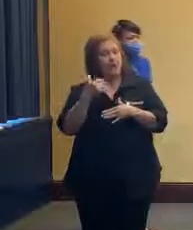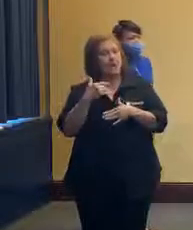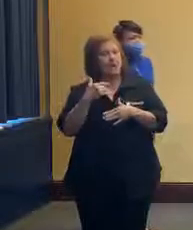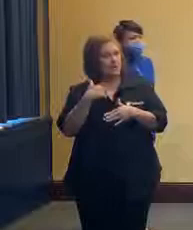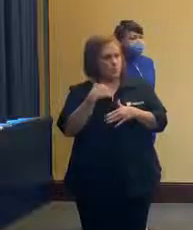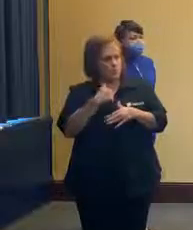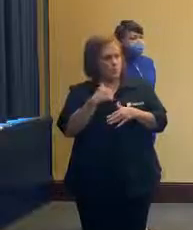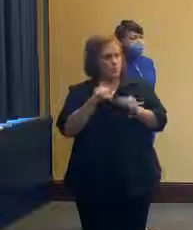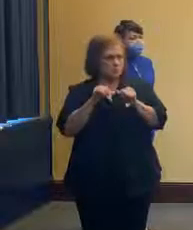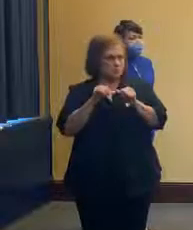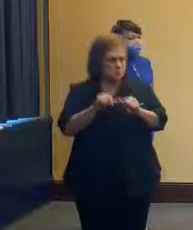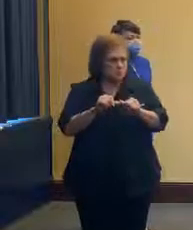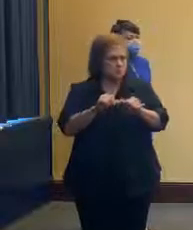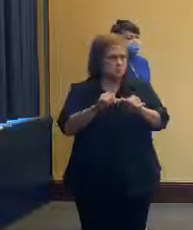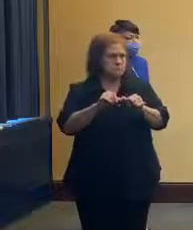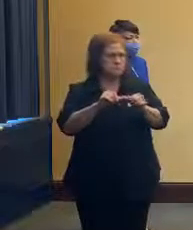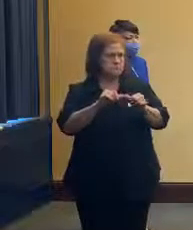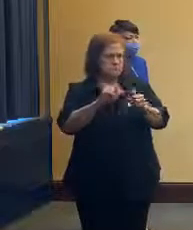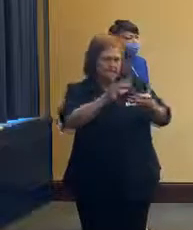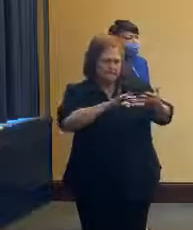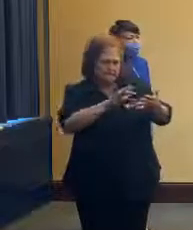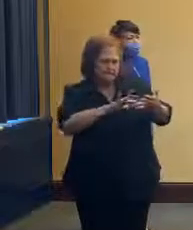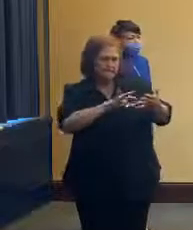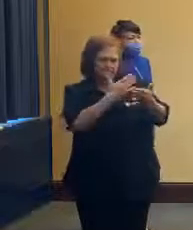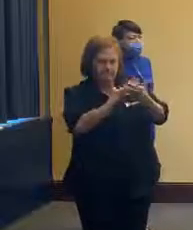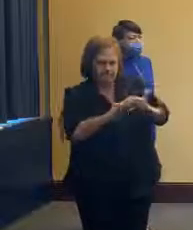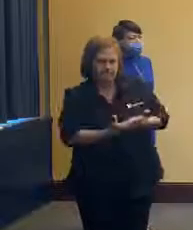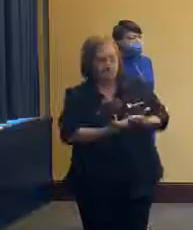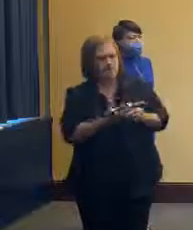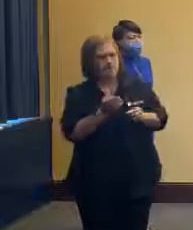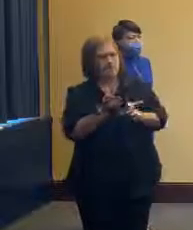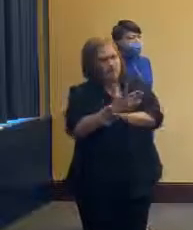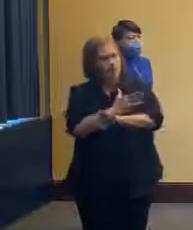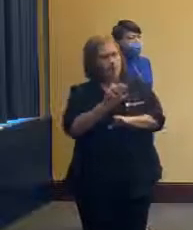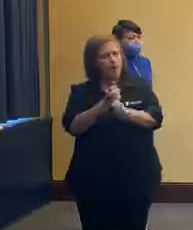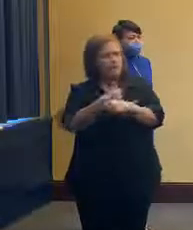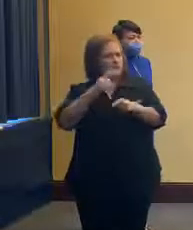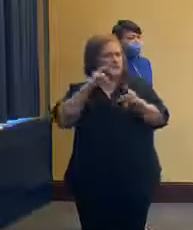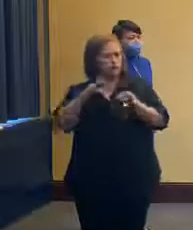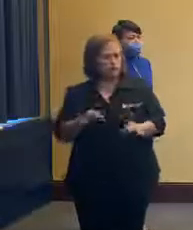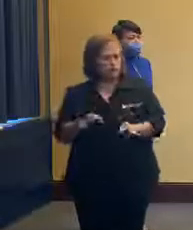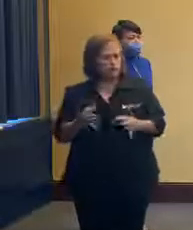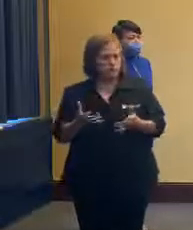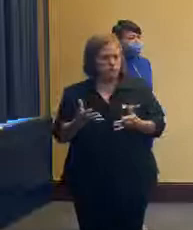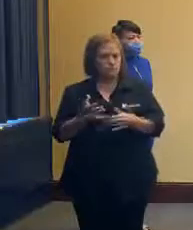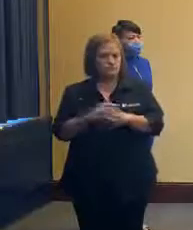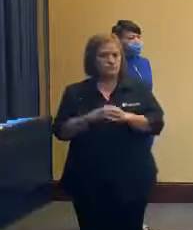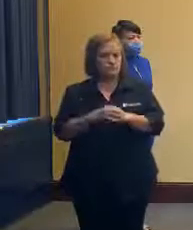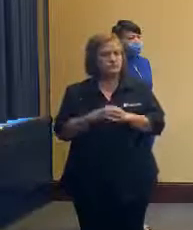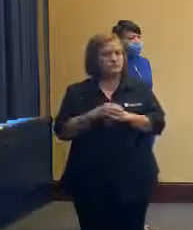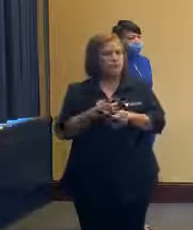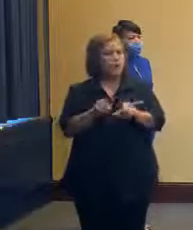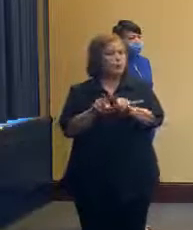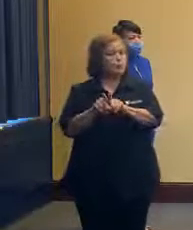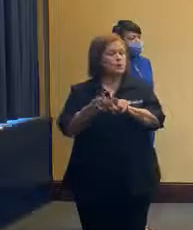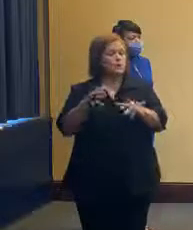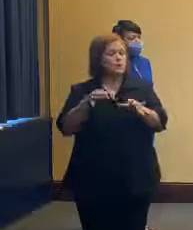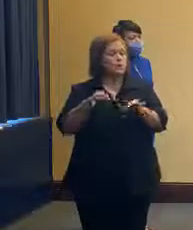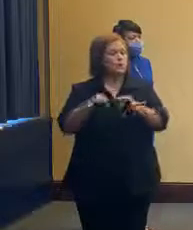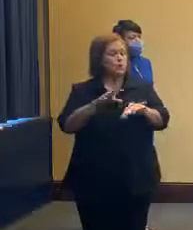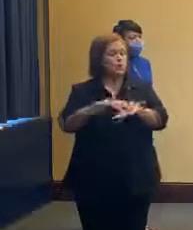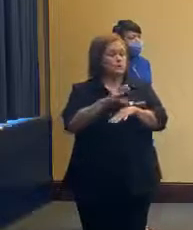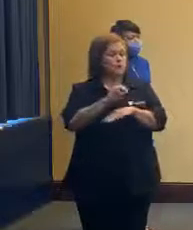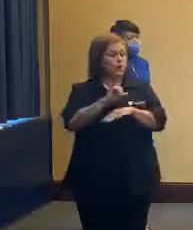and your diligence to ensure that you're making the right decision and what the operational outcome is. Which brings me, what I wanted to articulate on the